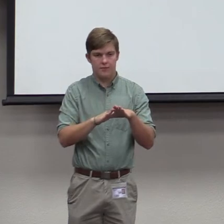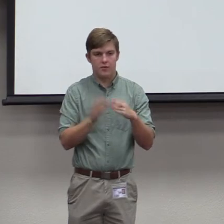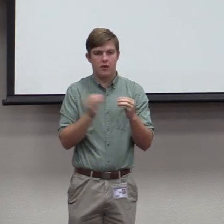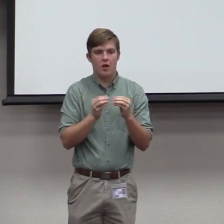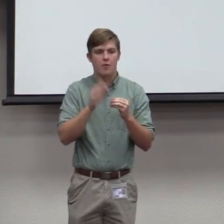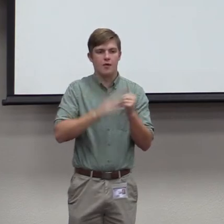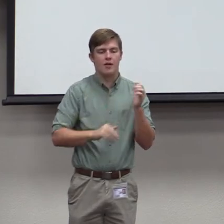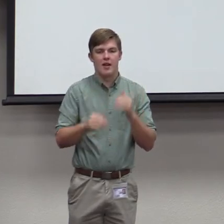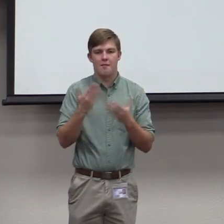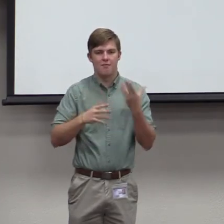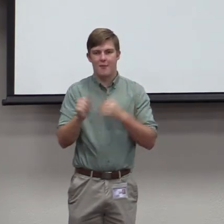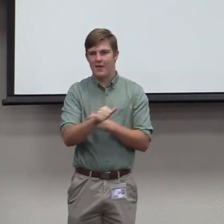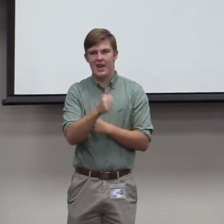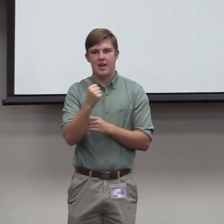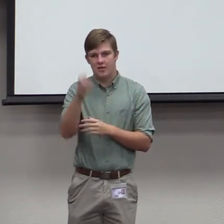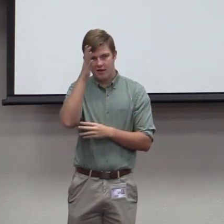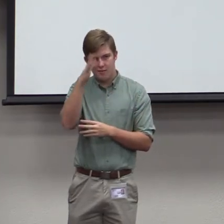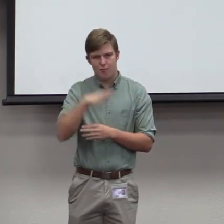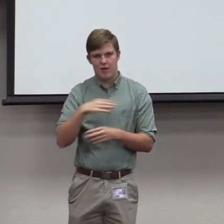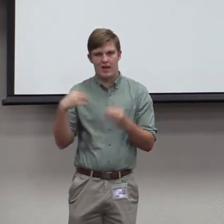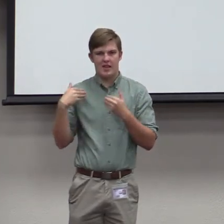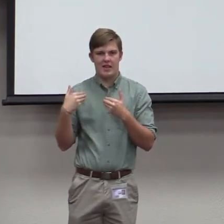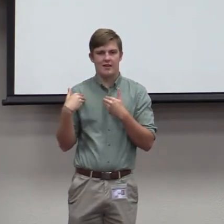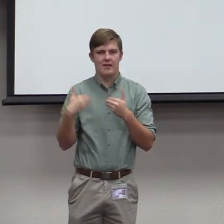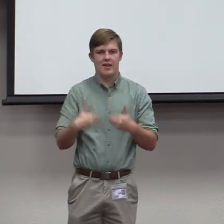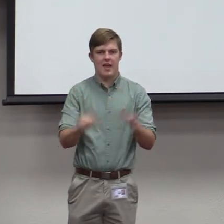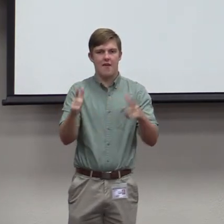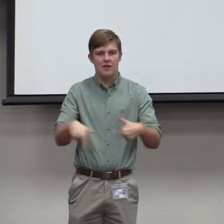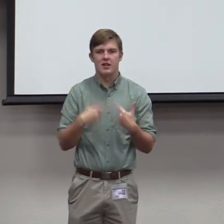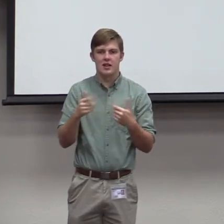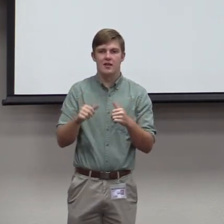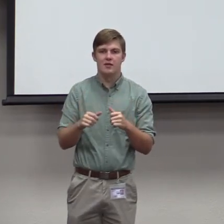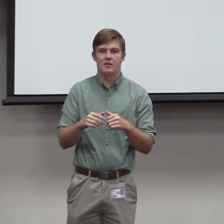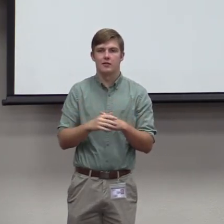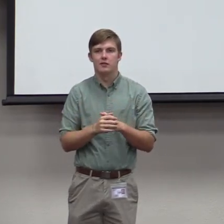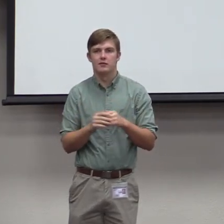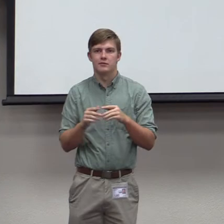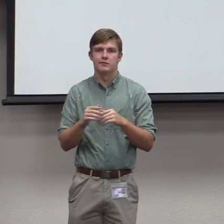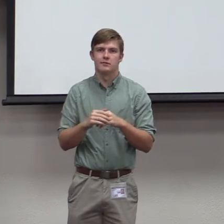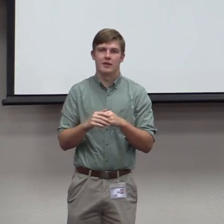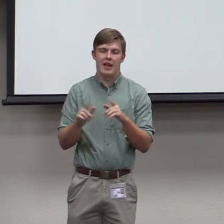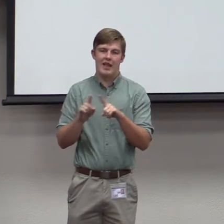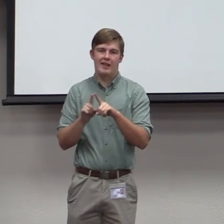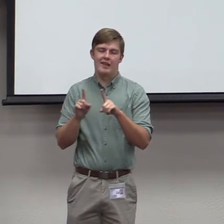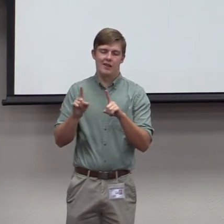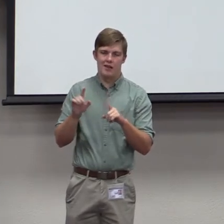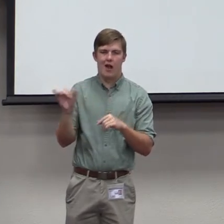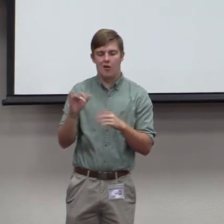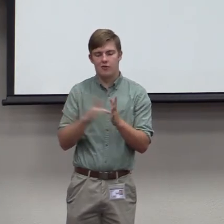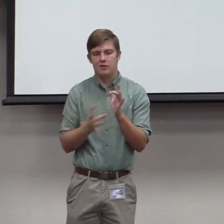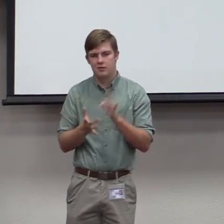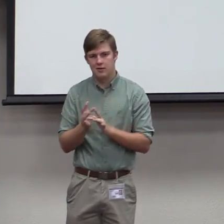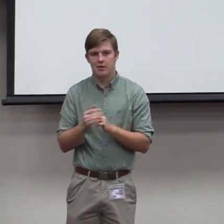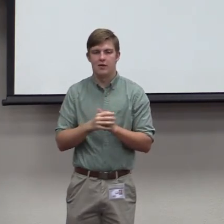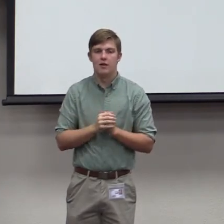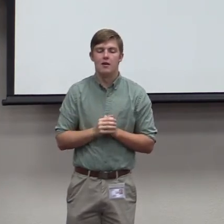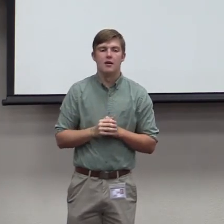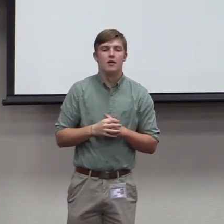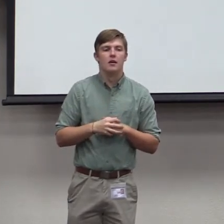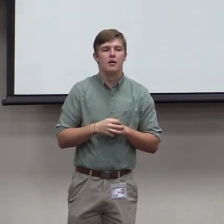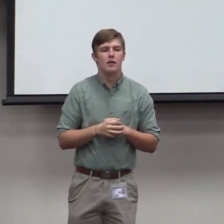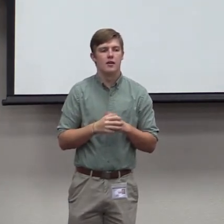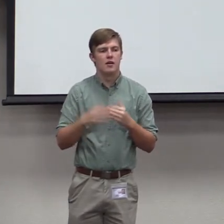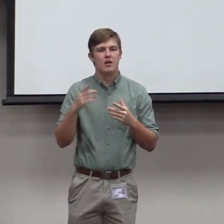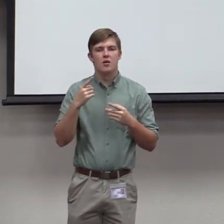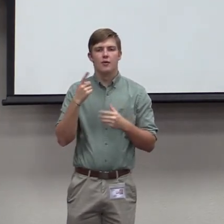than maybe any other man that's ever lived aside from Jesus. While you and I can't measure the heart of Paul,